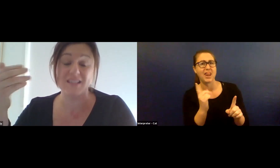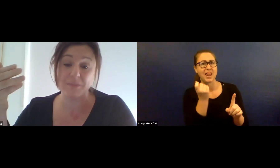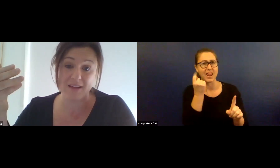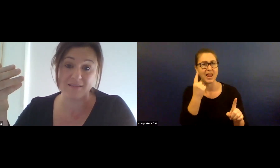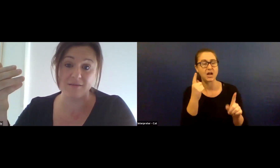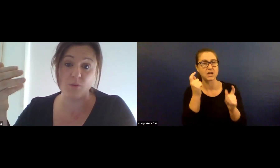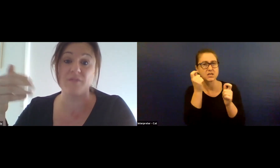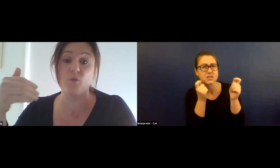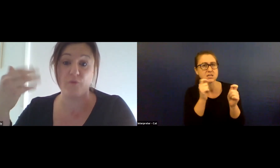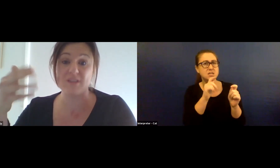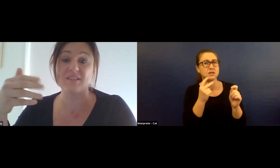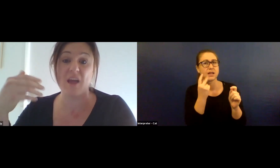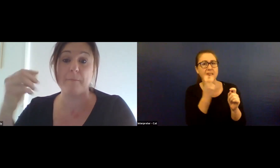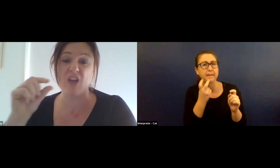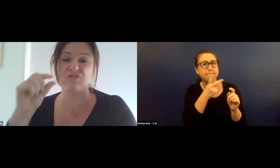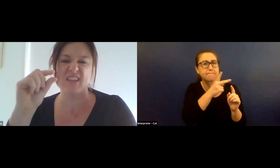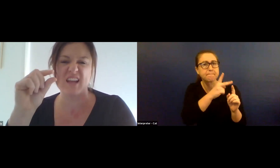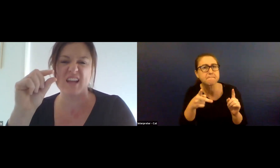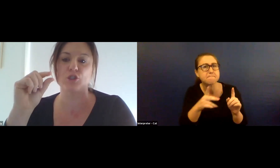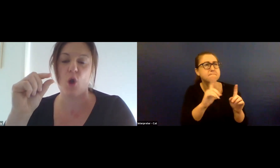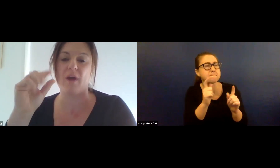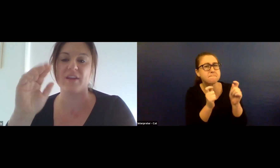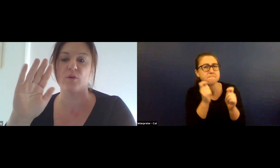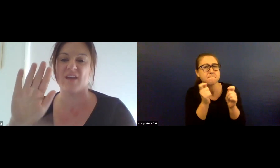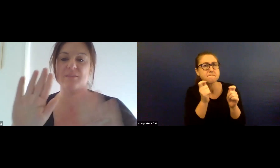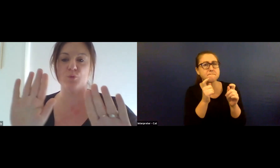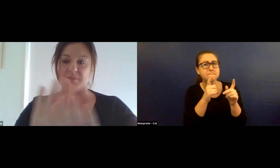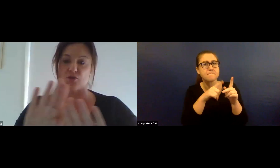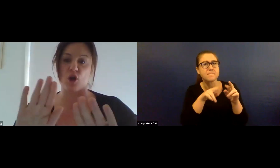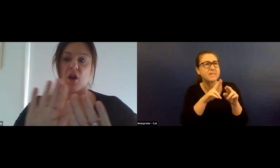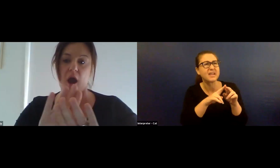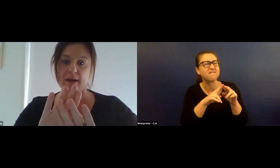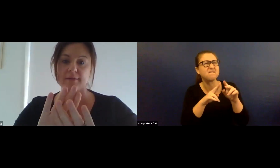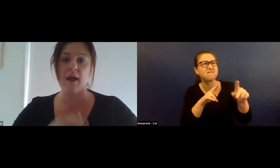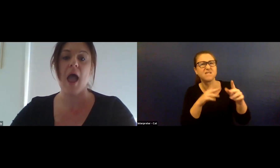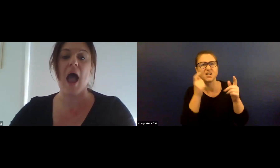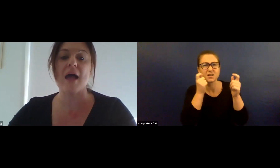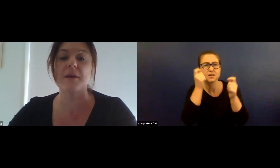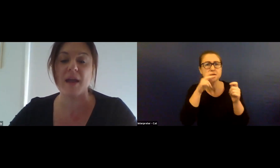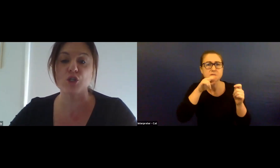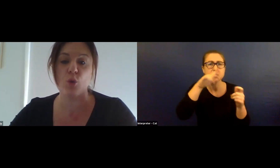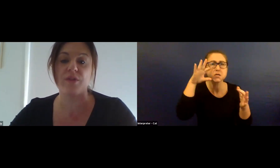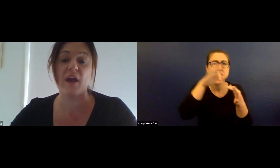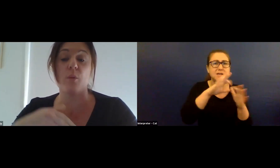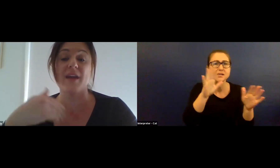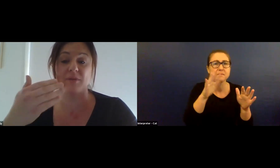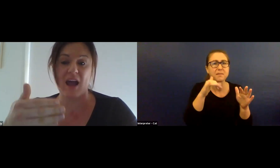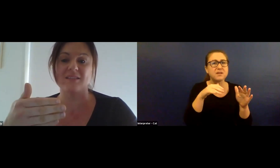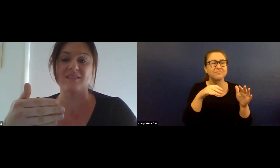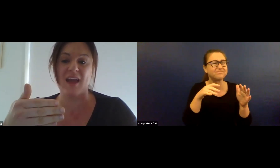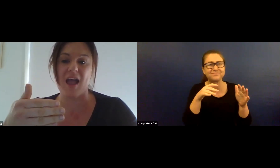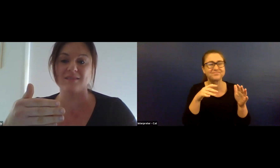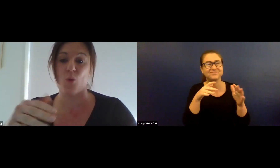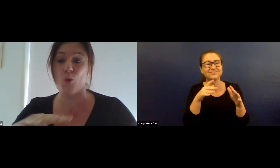your face patterns when your voices are microseconds slower than your face movement online, and to make sure that they will be able